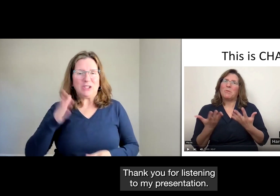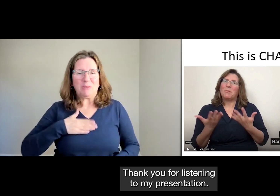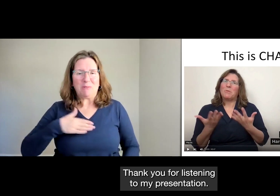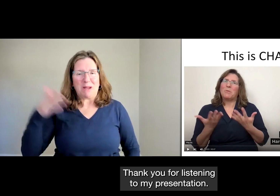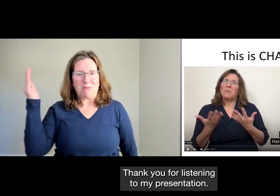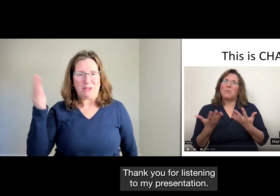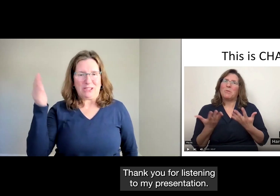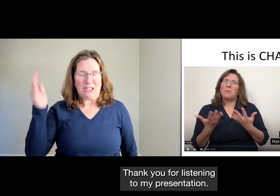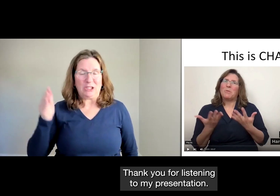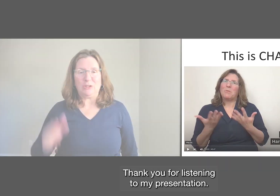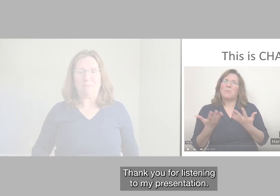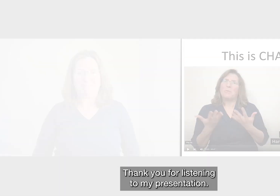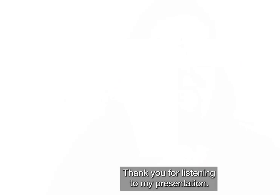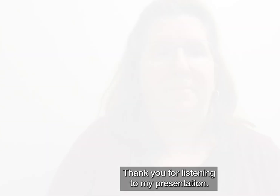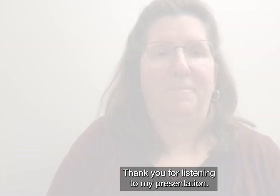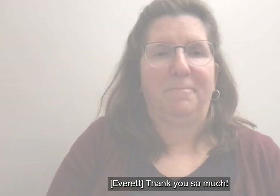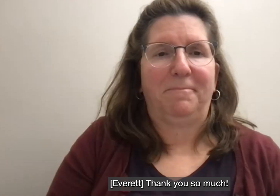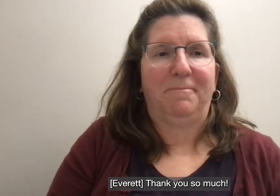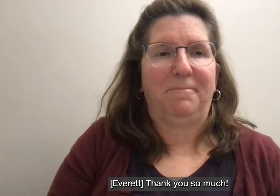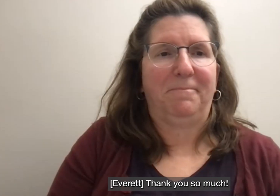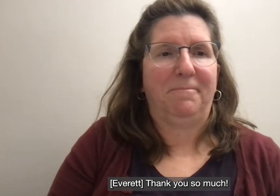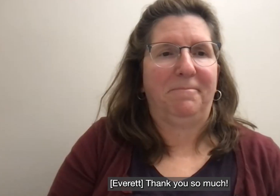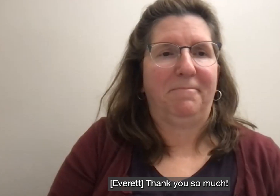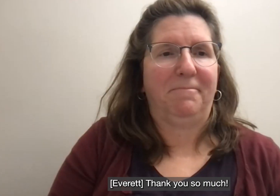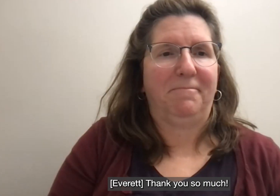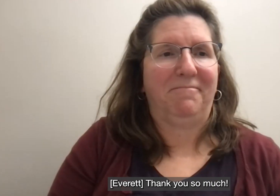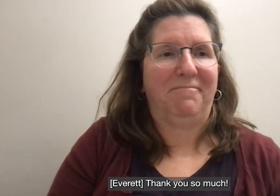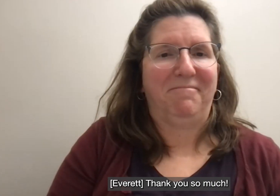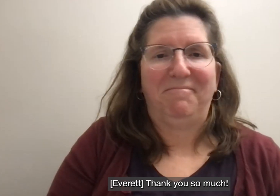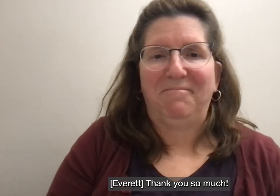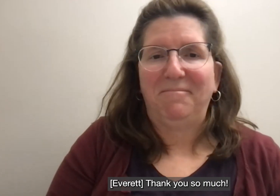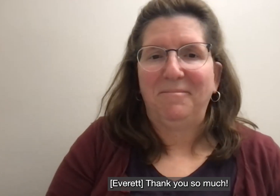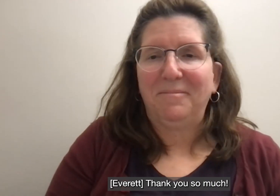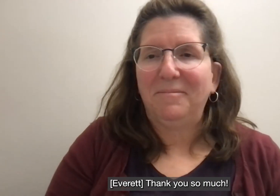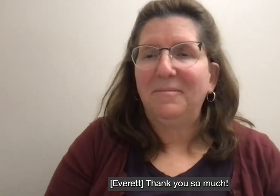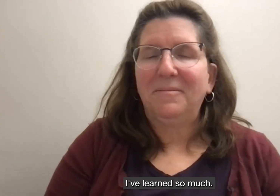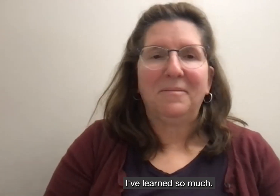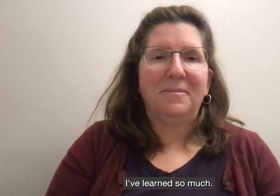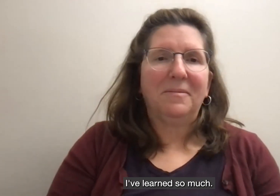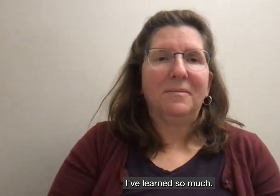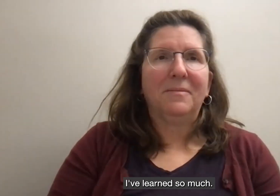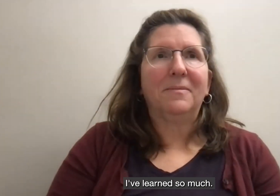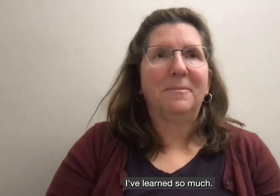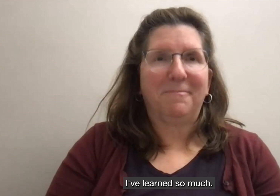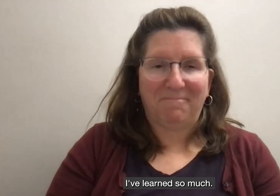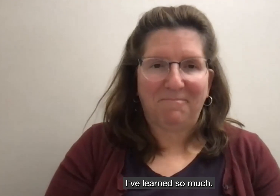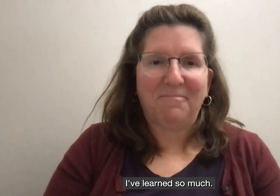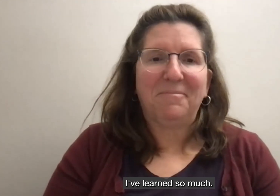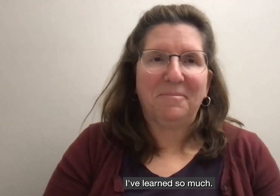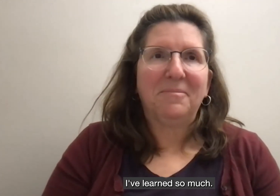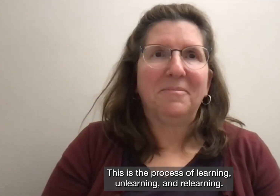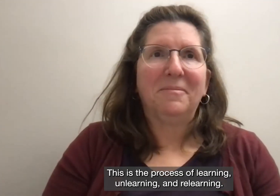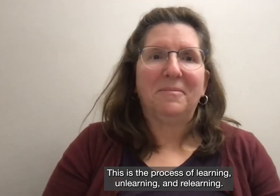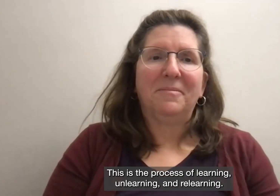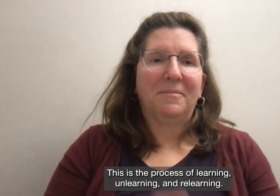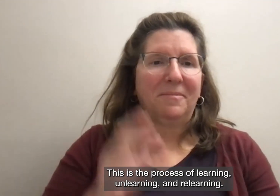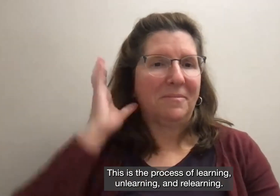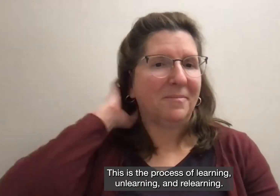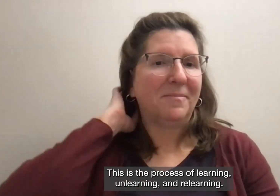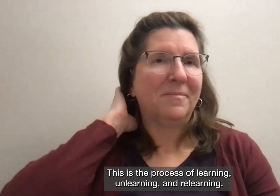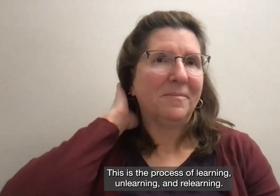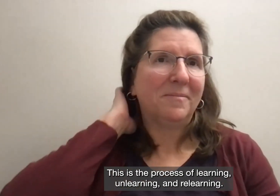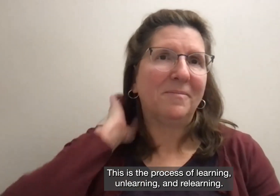Thank you for listening to my presentation. Thank you so much. I've learned so much. This is the process